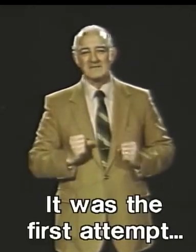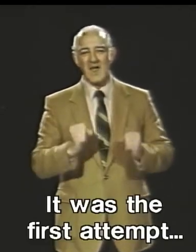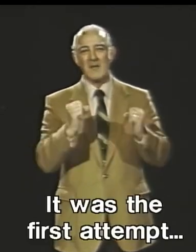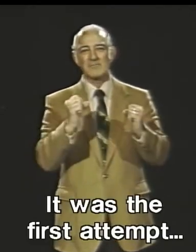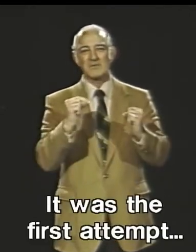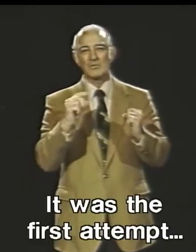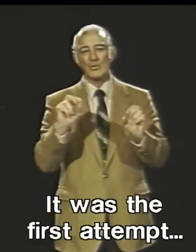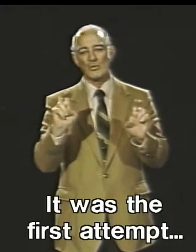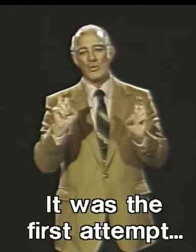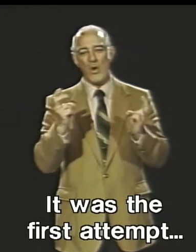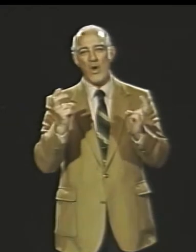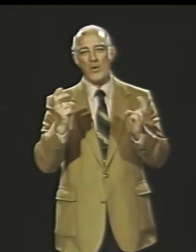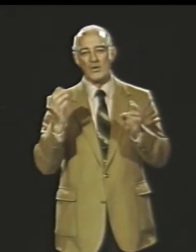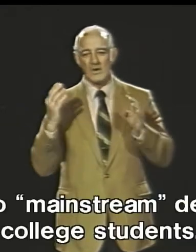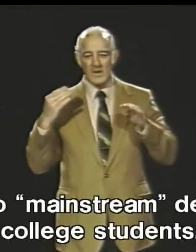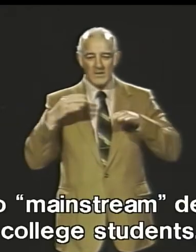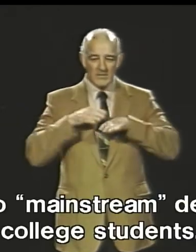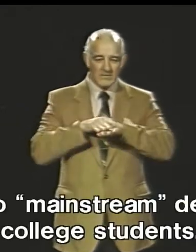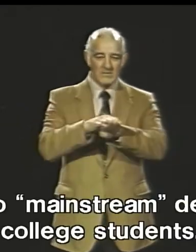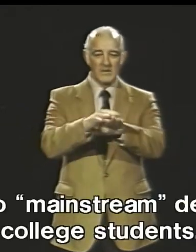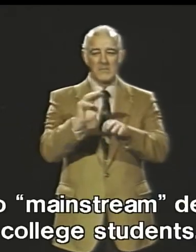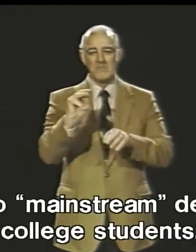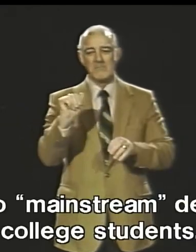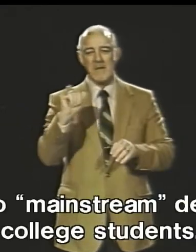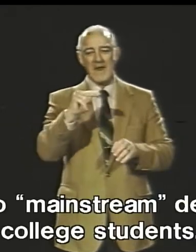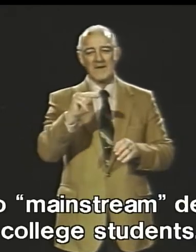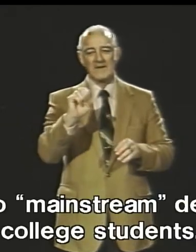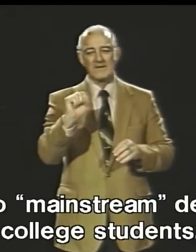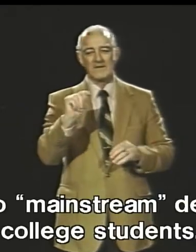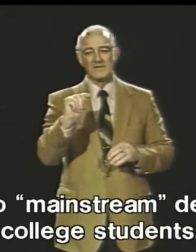It was the first attempt to, quote, mainstream